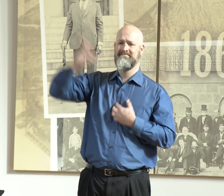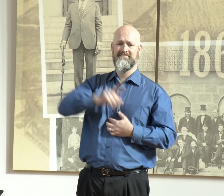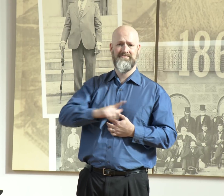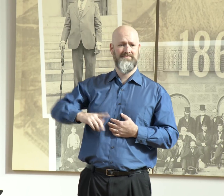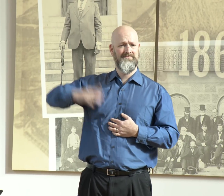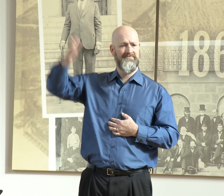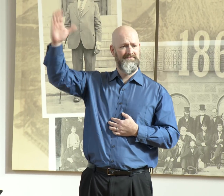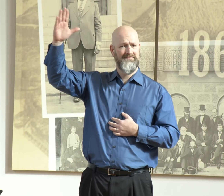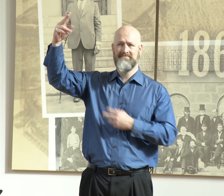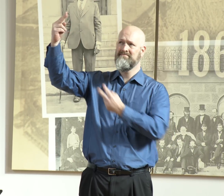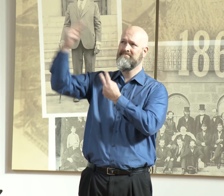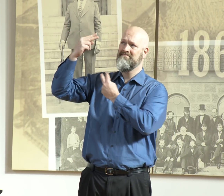The Lord is my shepherd,